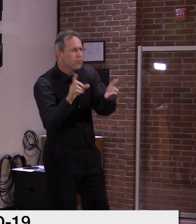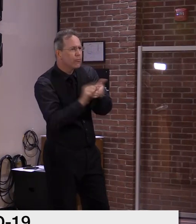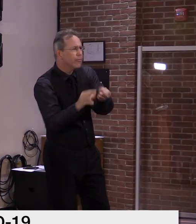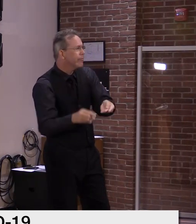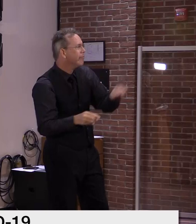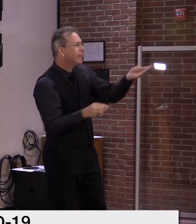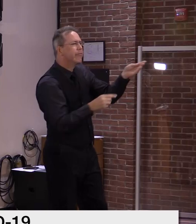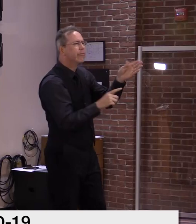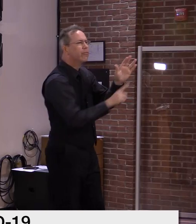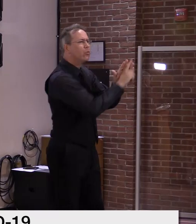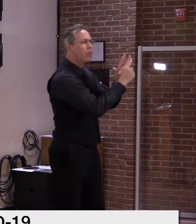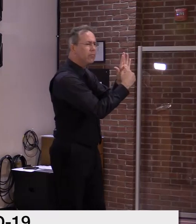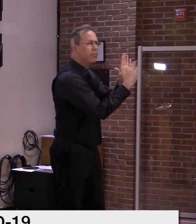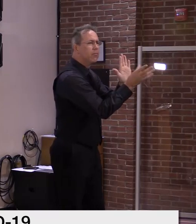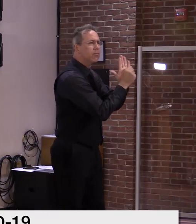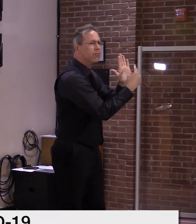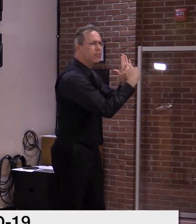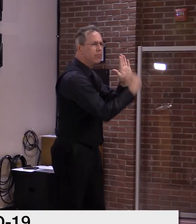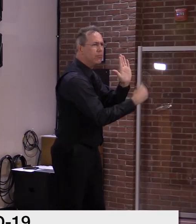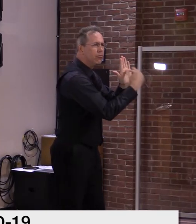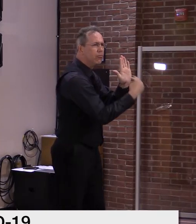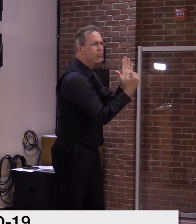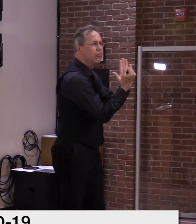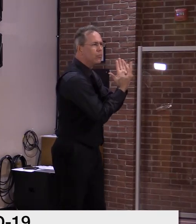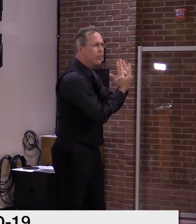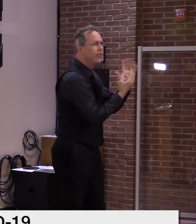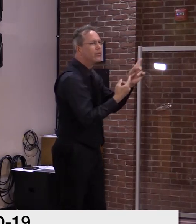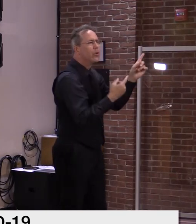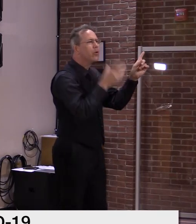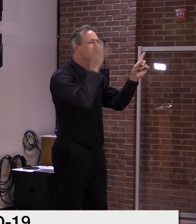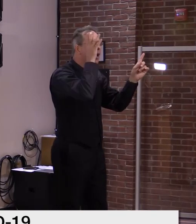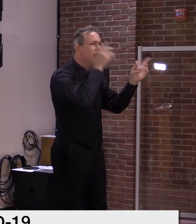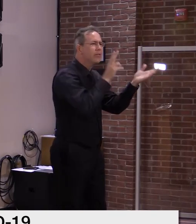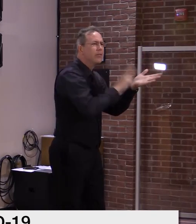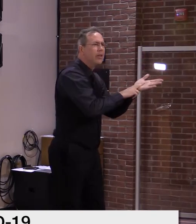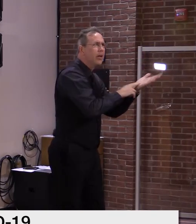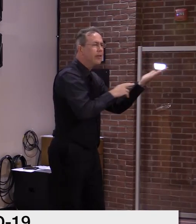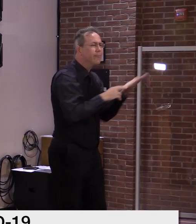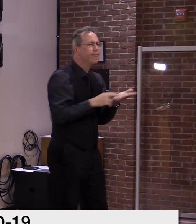on that in a way that there is consent.